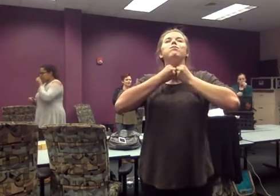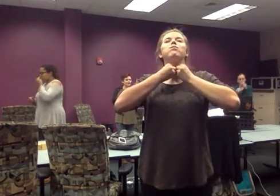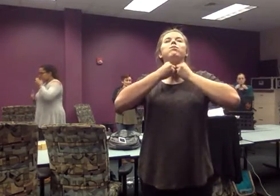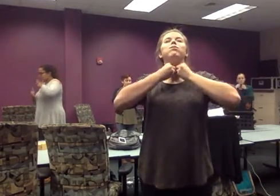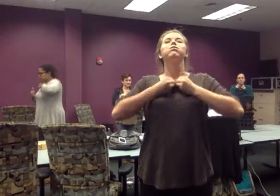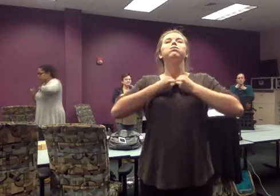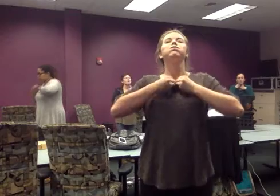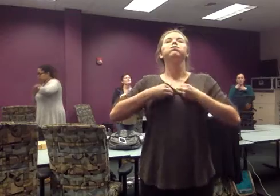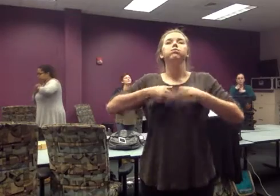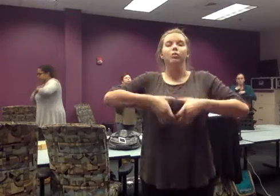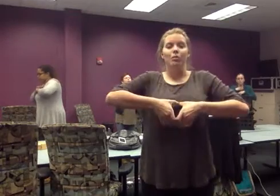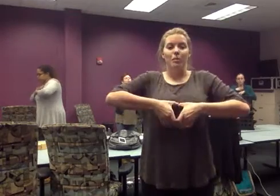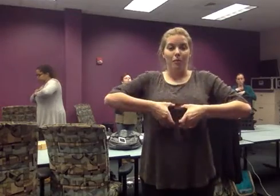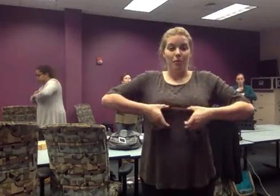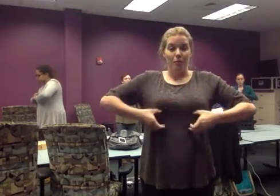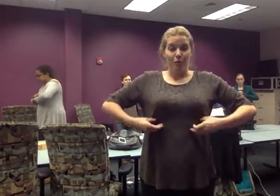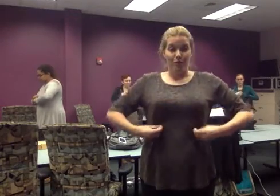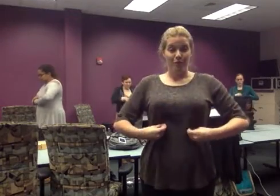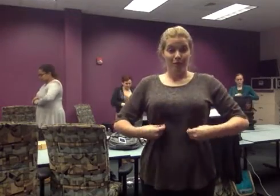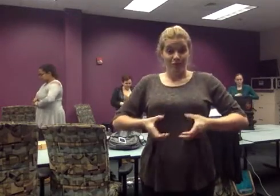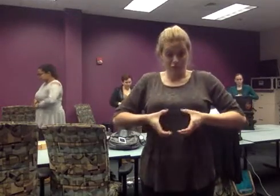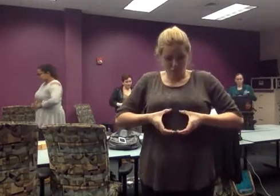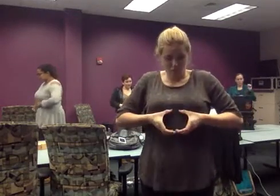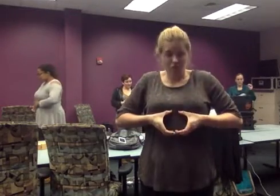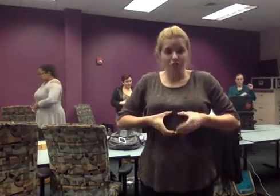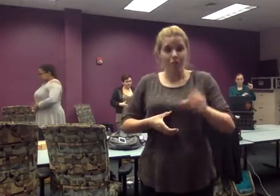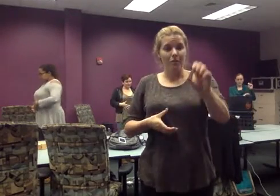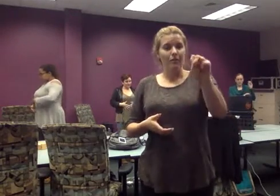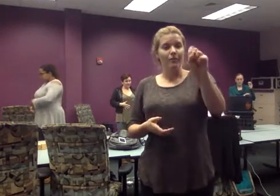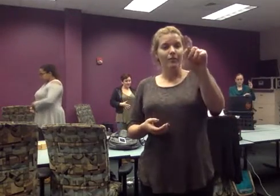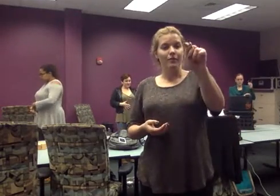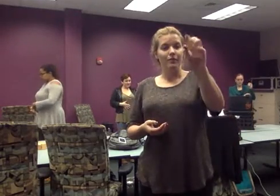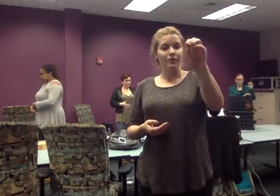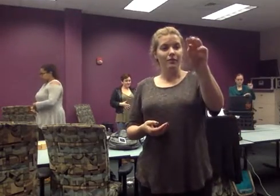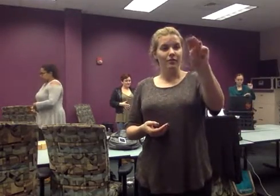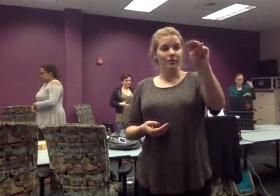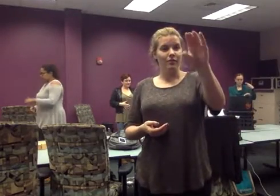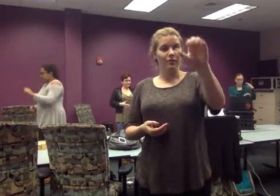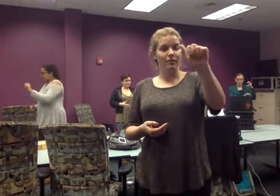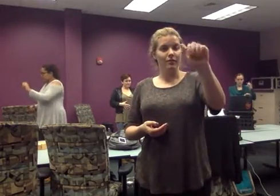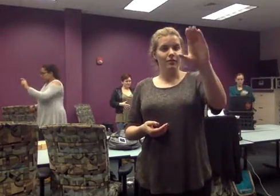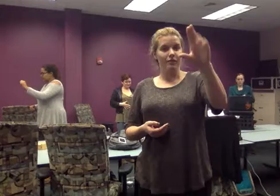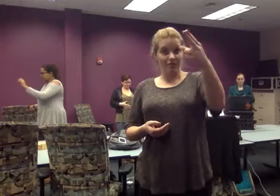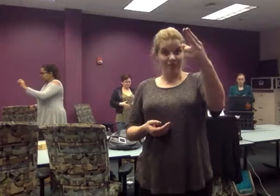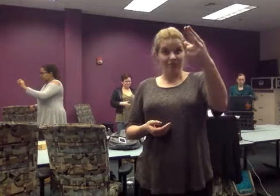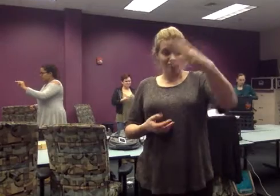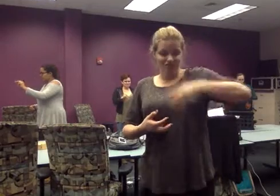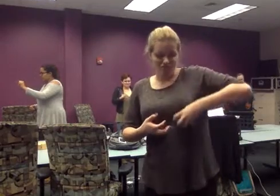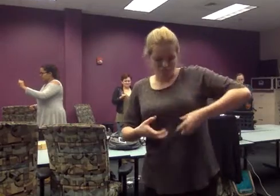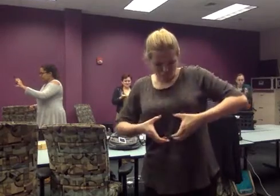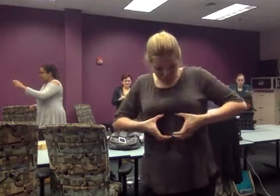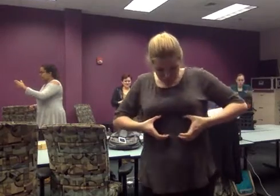which is that bag of smooth muscle, and the stomach mixes it and churns